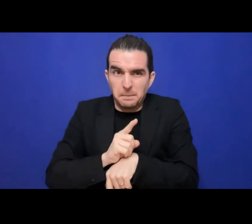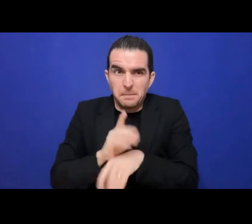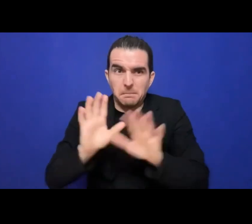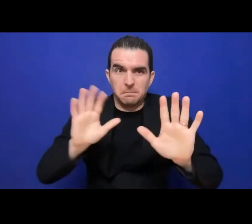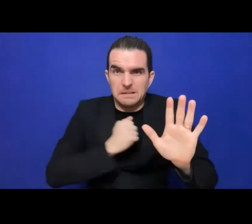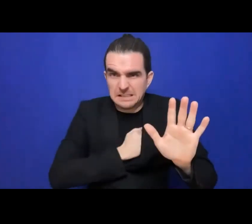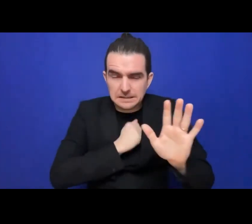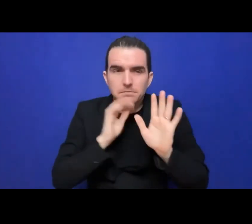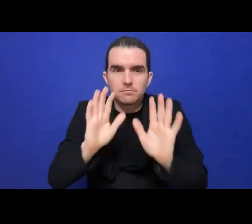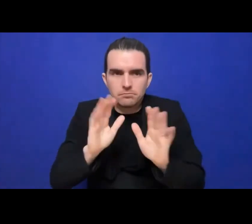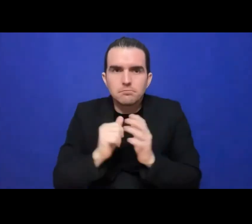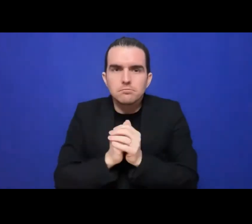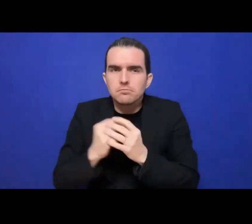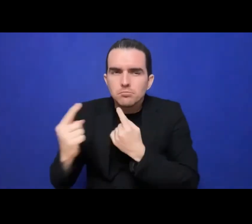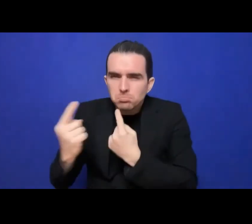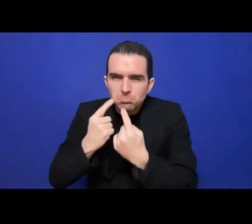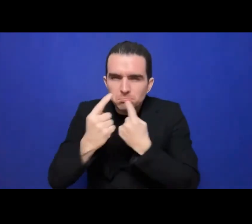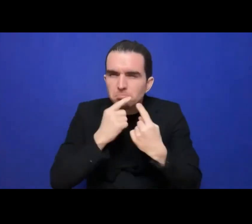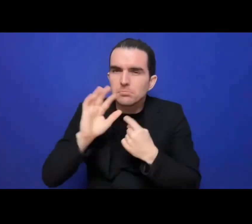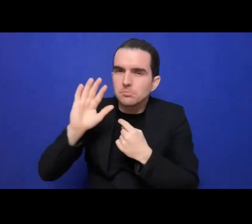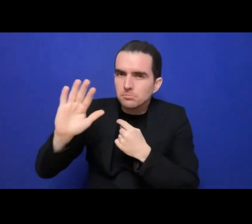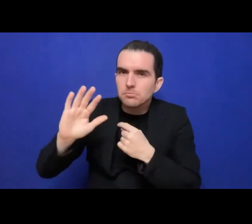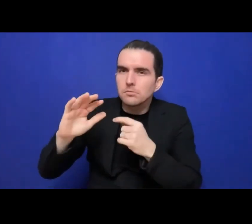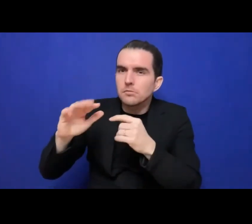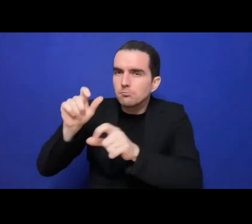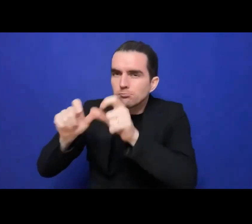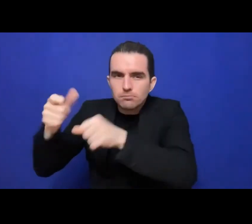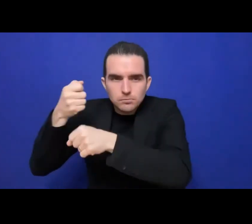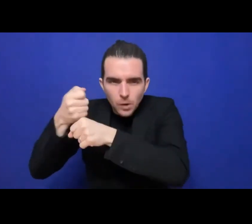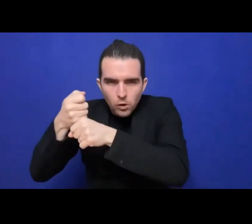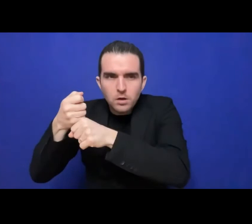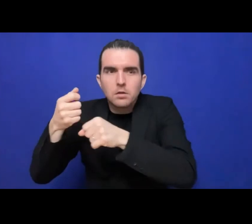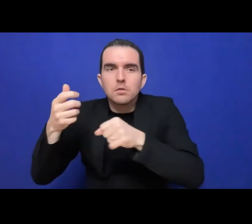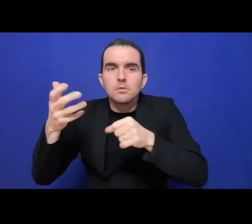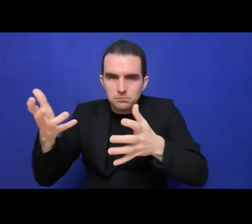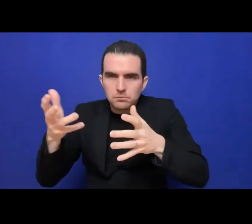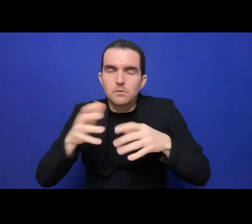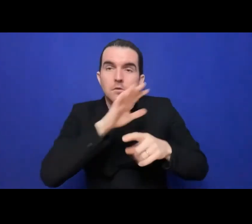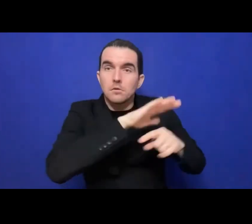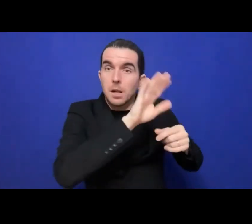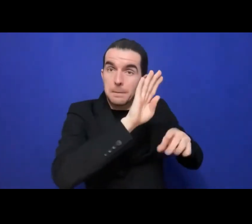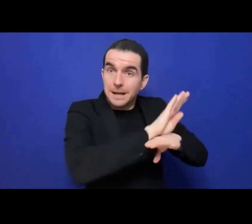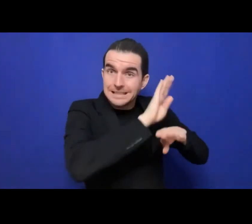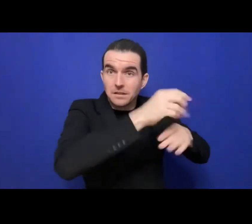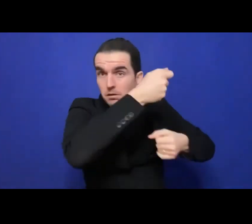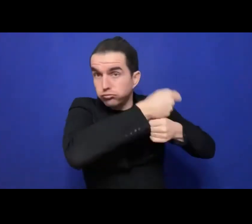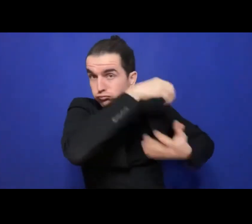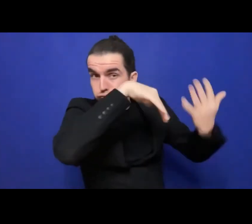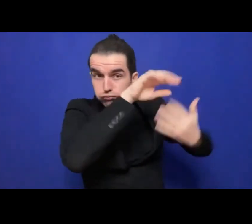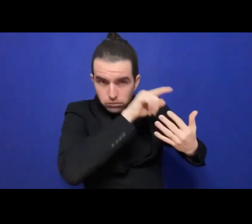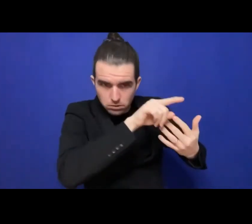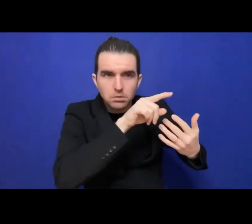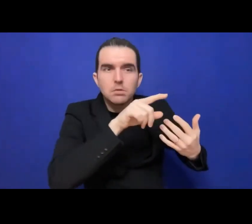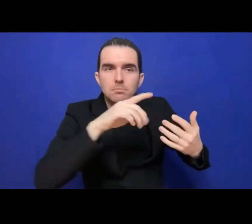crucial to allow and each person to have an access to universal health coverage by